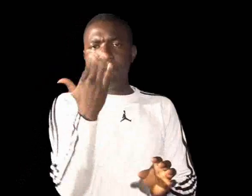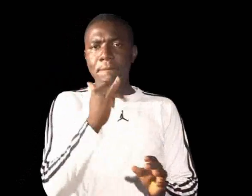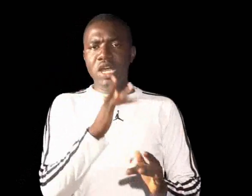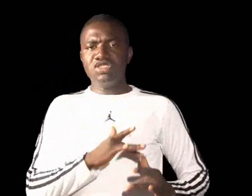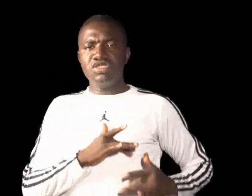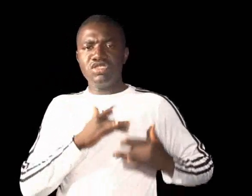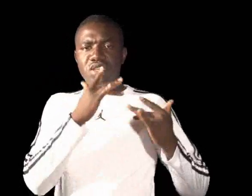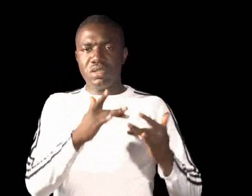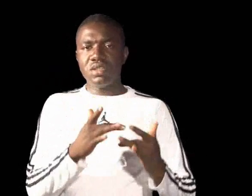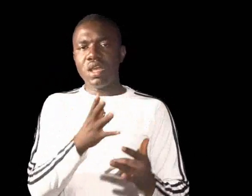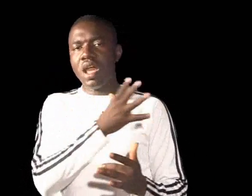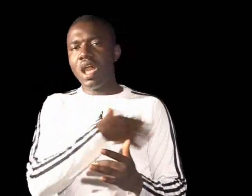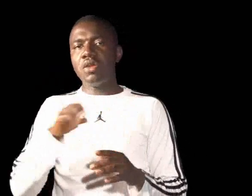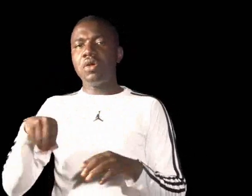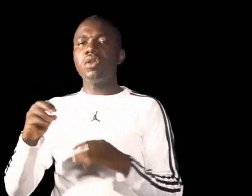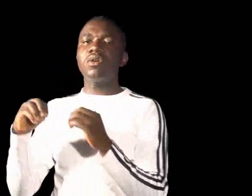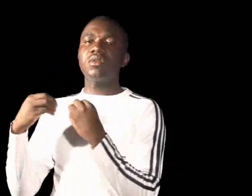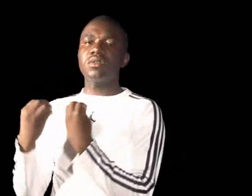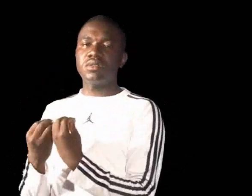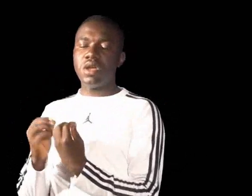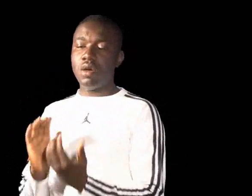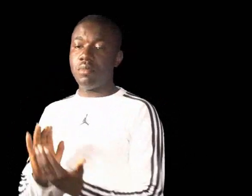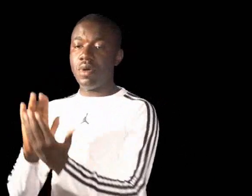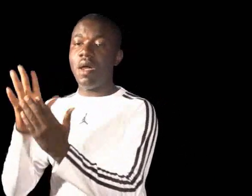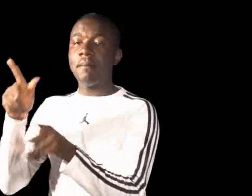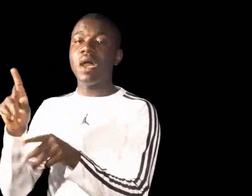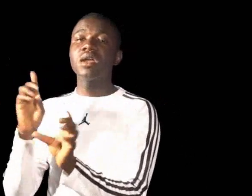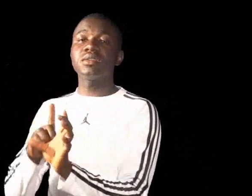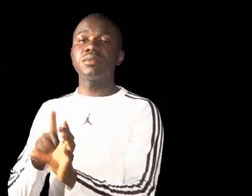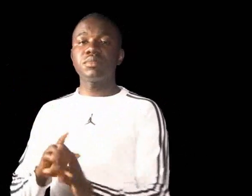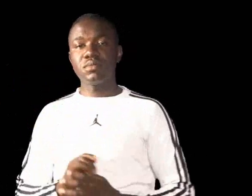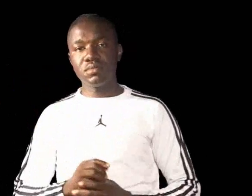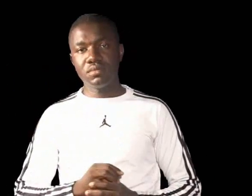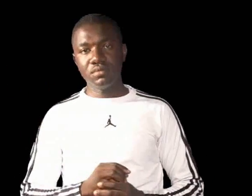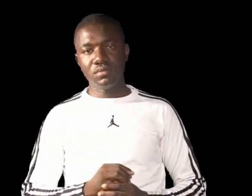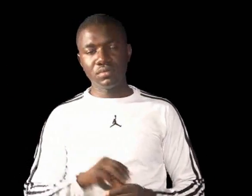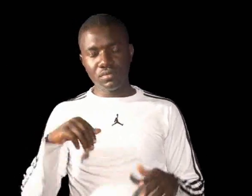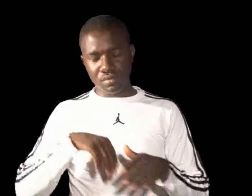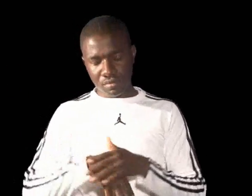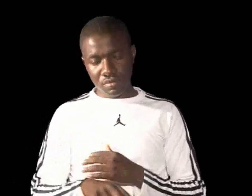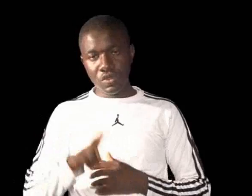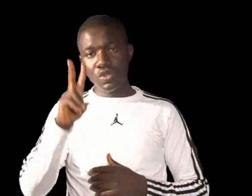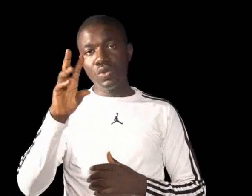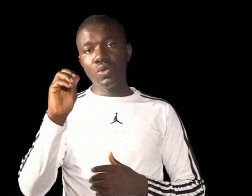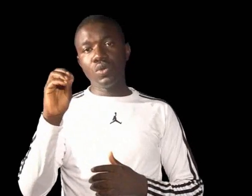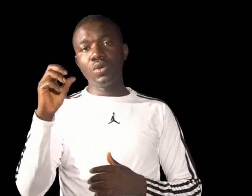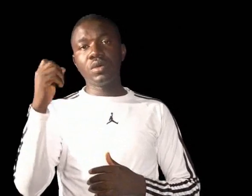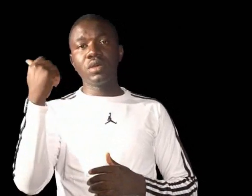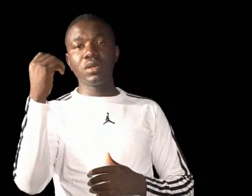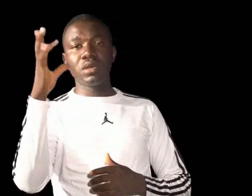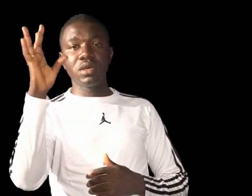the charity-welfare model approached to by disability. A 2008 scoping study